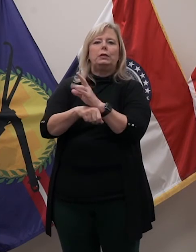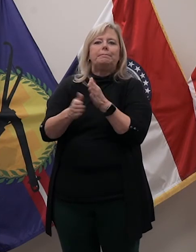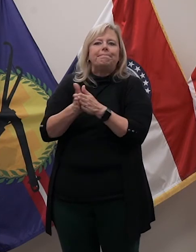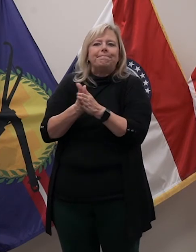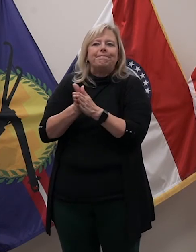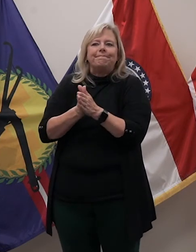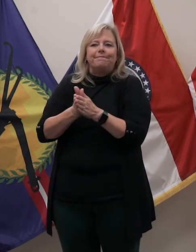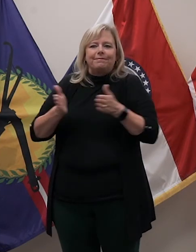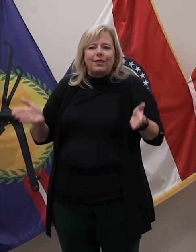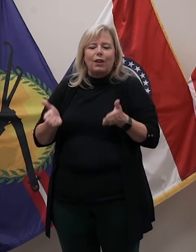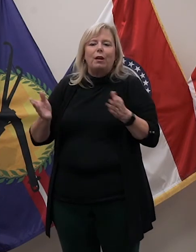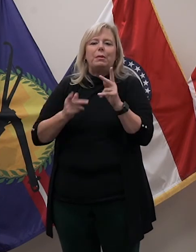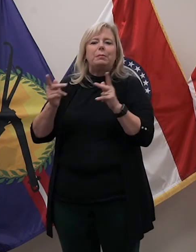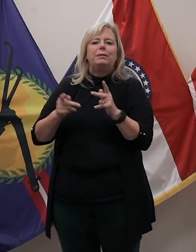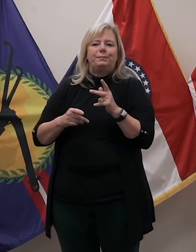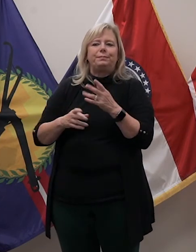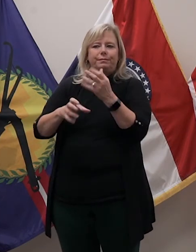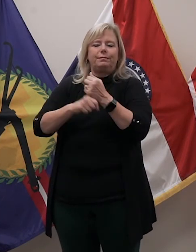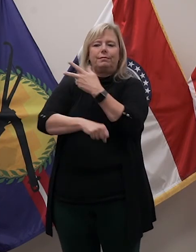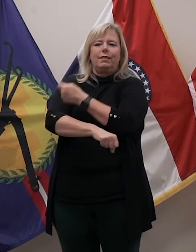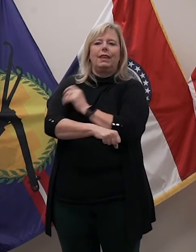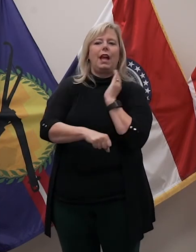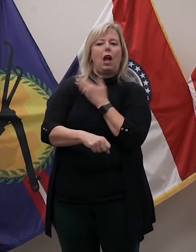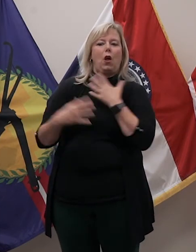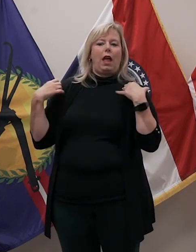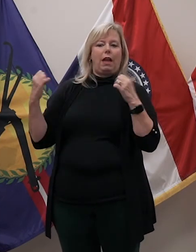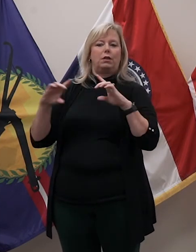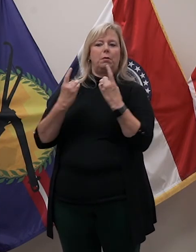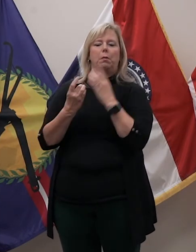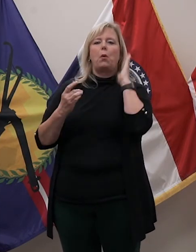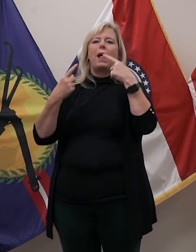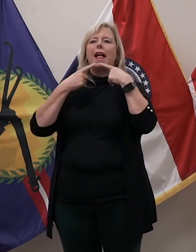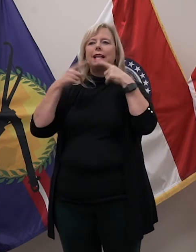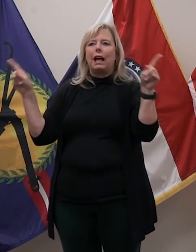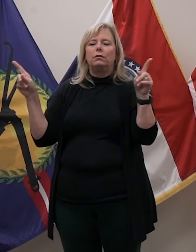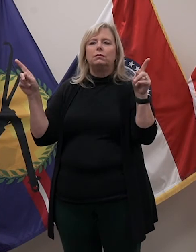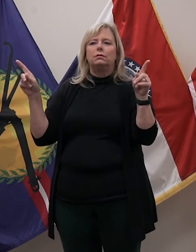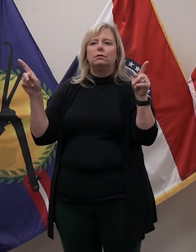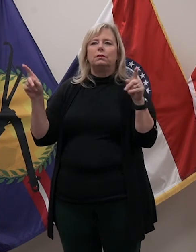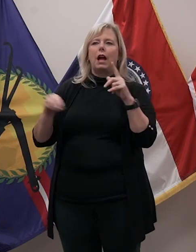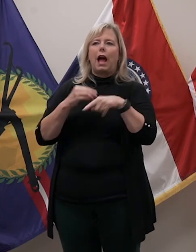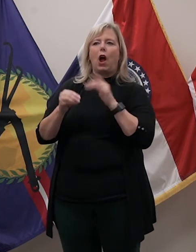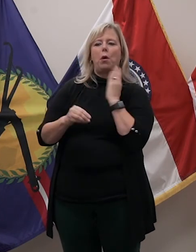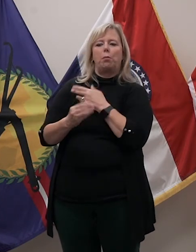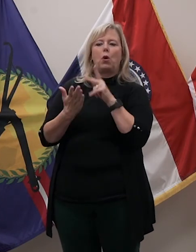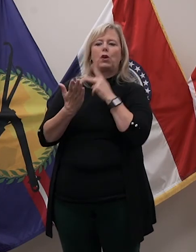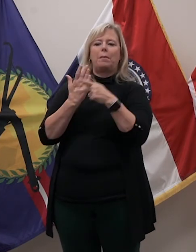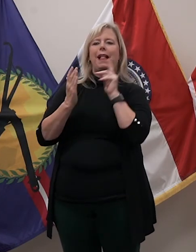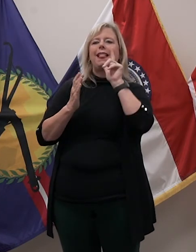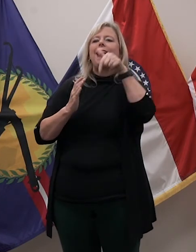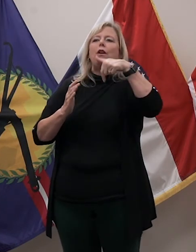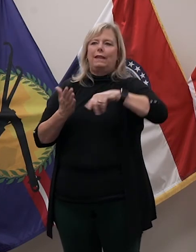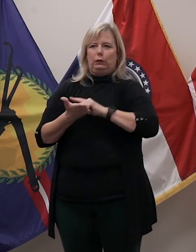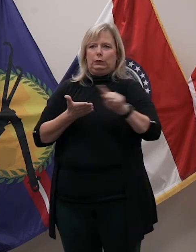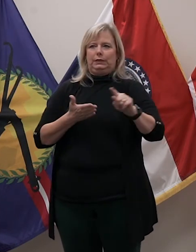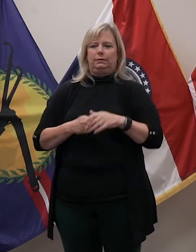incentives, and our health department will have an announcement about our incentive programs later this week.